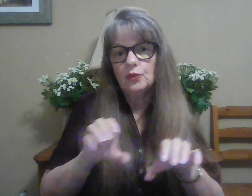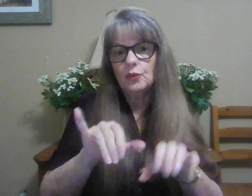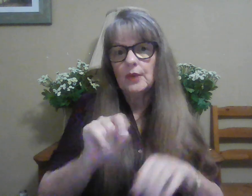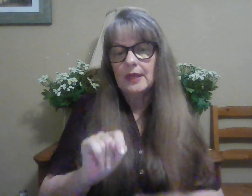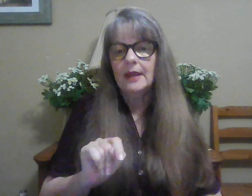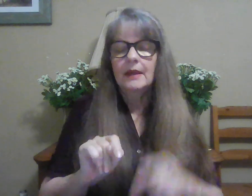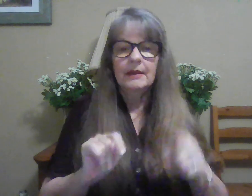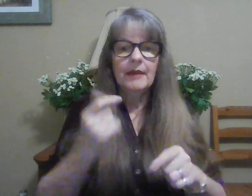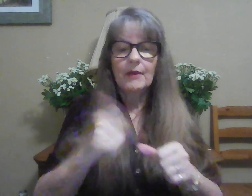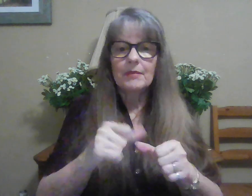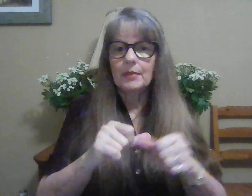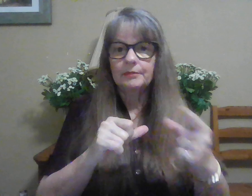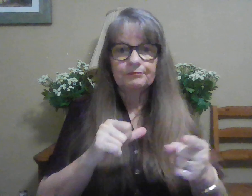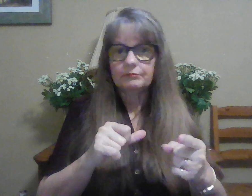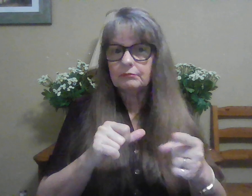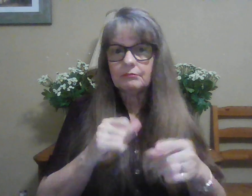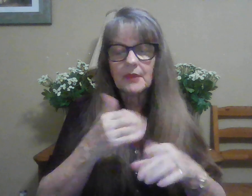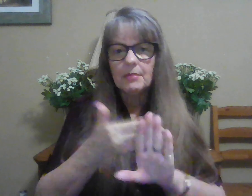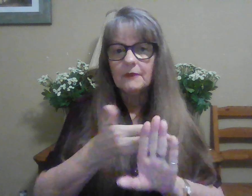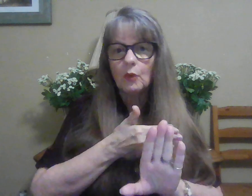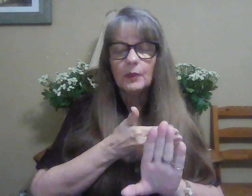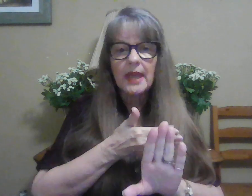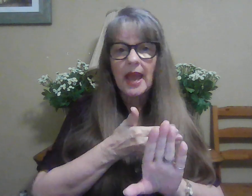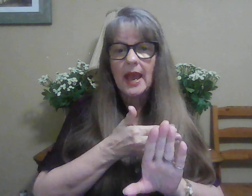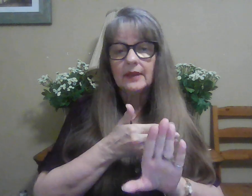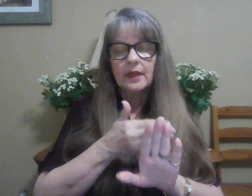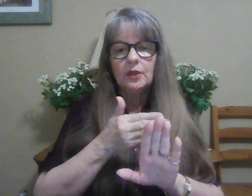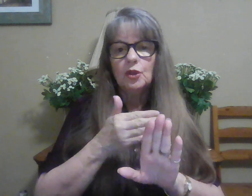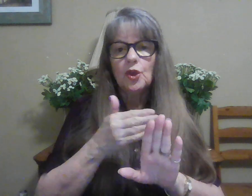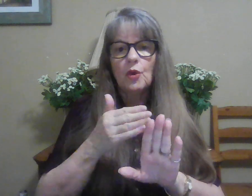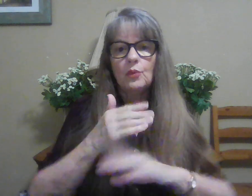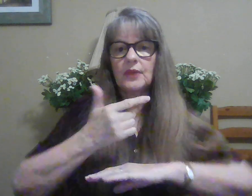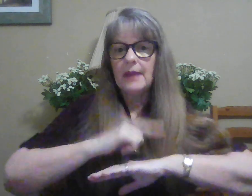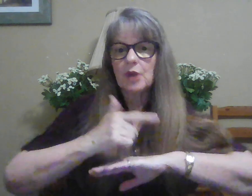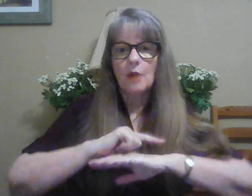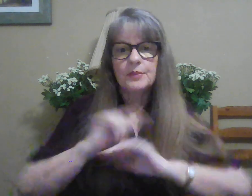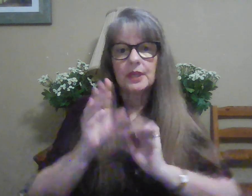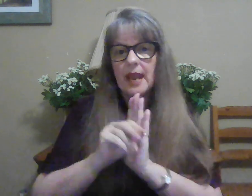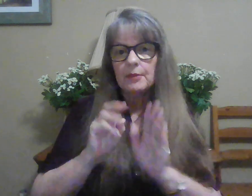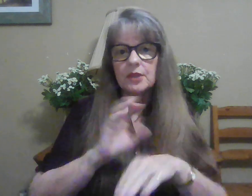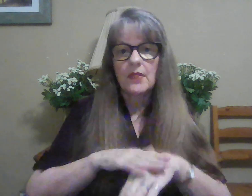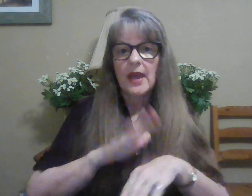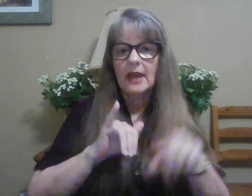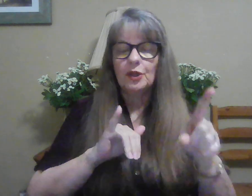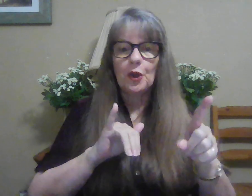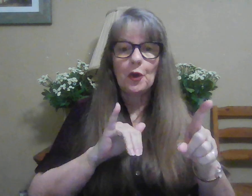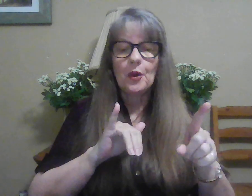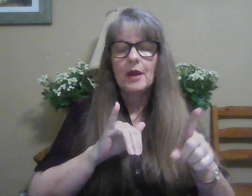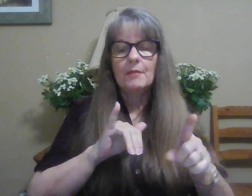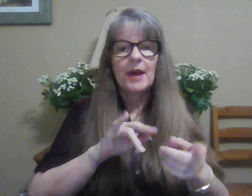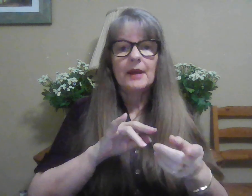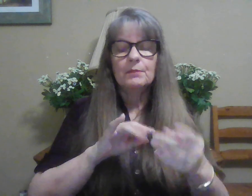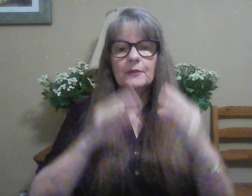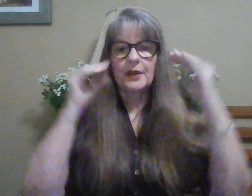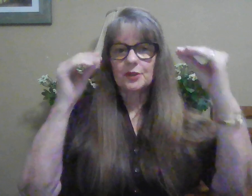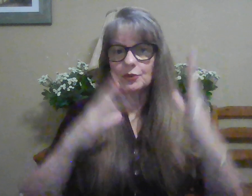do it. And I remember before we had, laptops and cameras on that, my professors